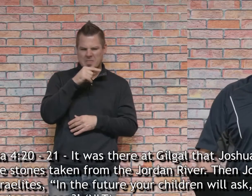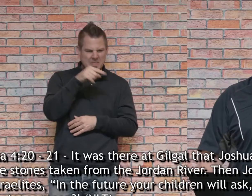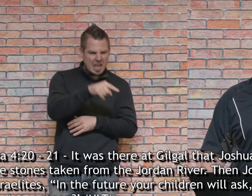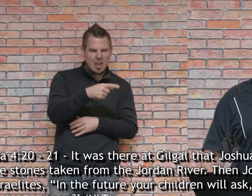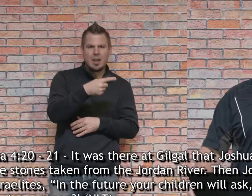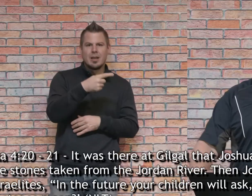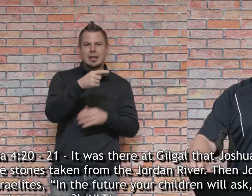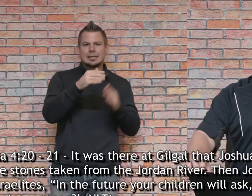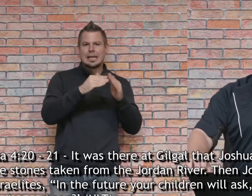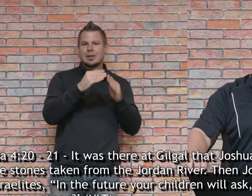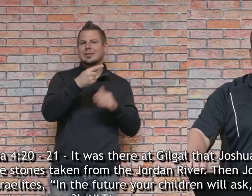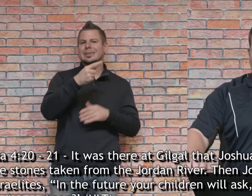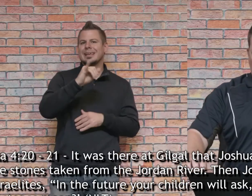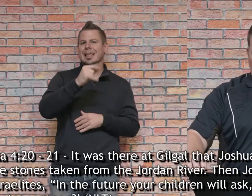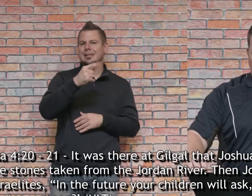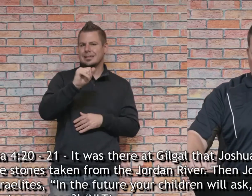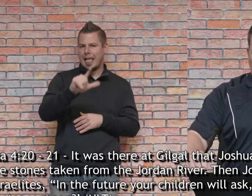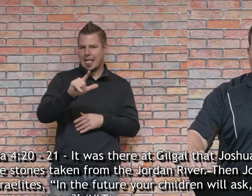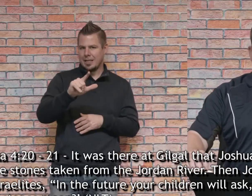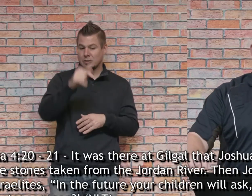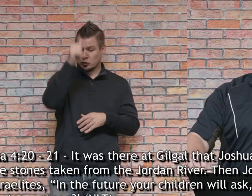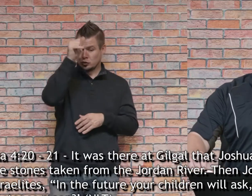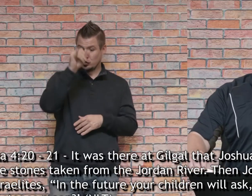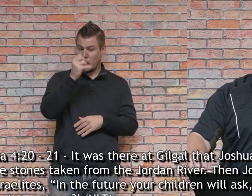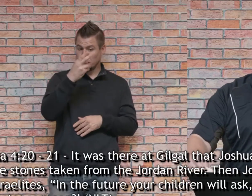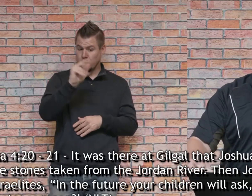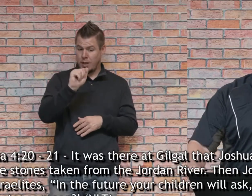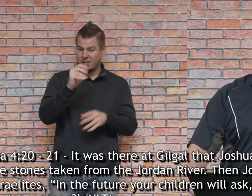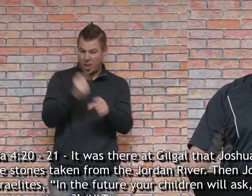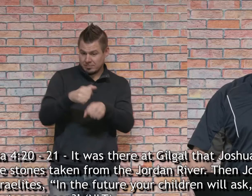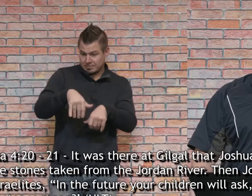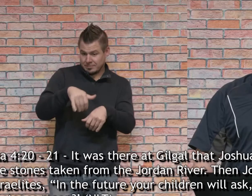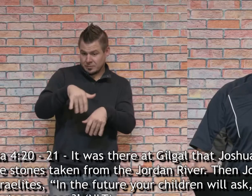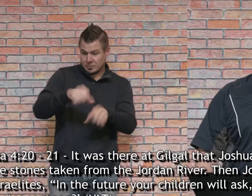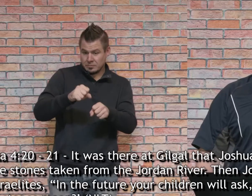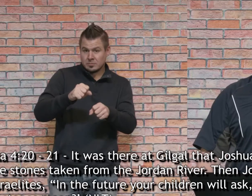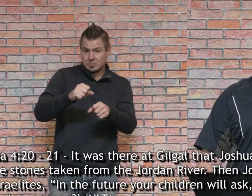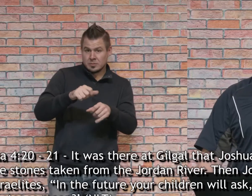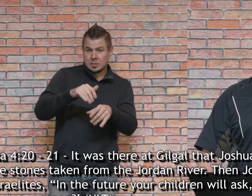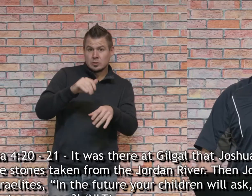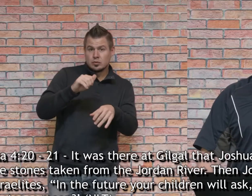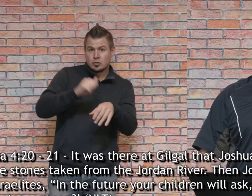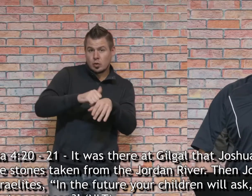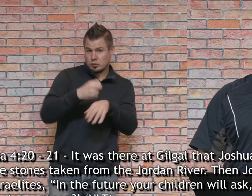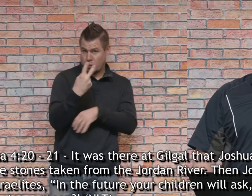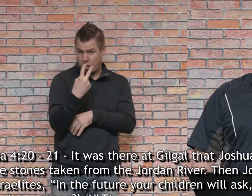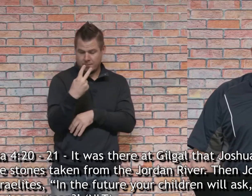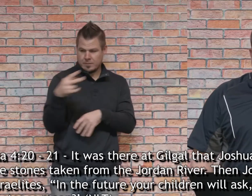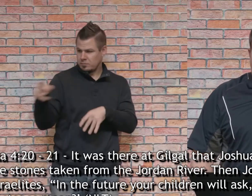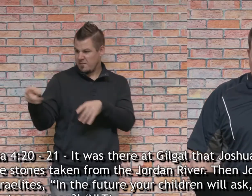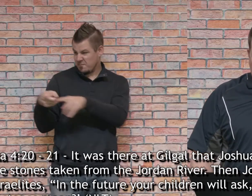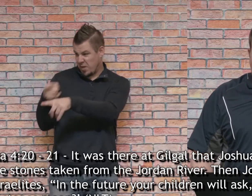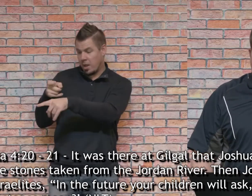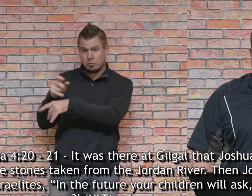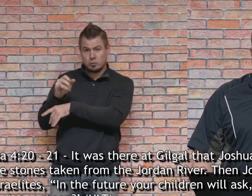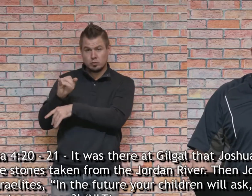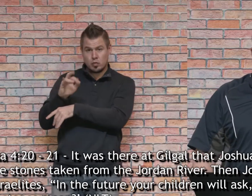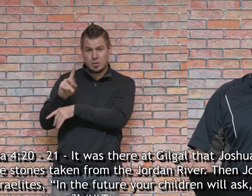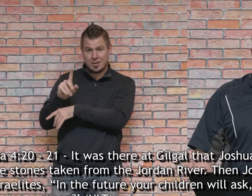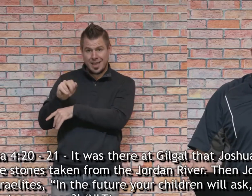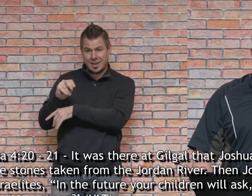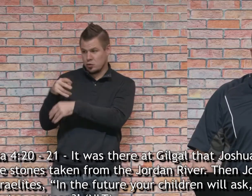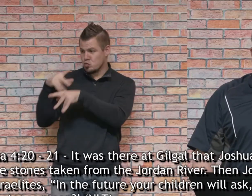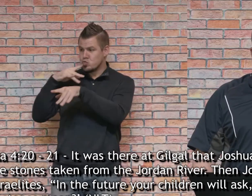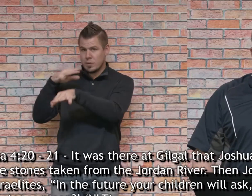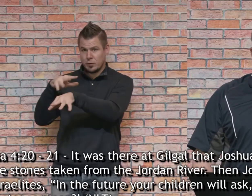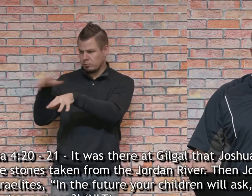that Joshua piled up the 12 stones taken from the Jordan River. Then Joshua said to the Israelites,